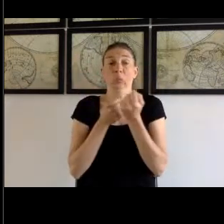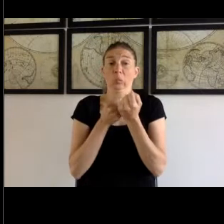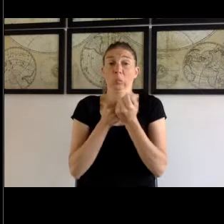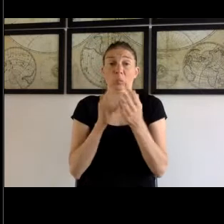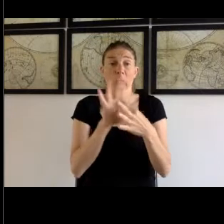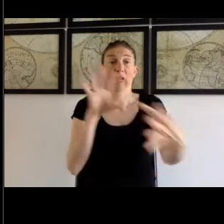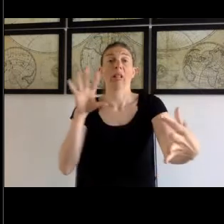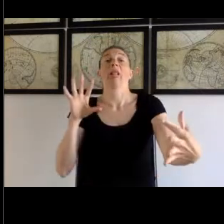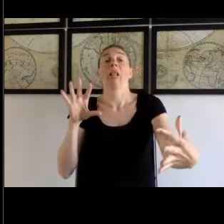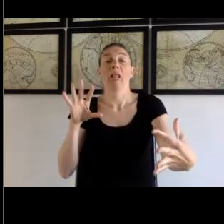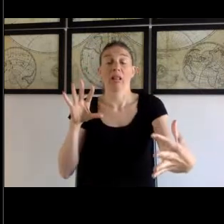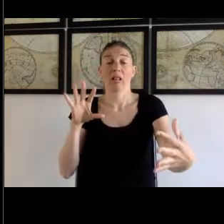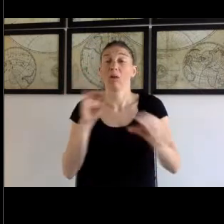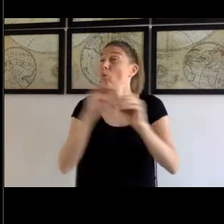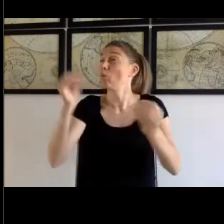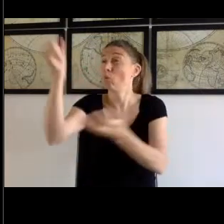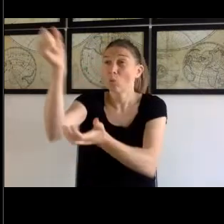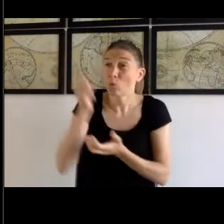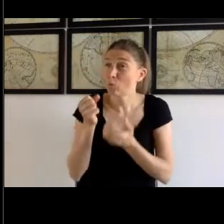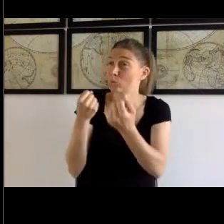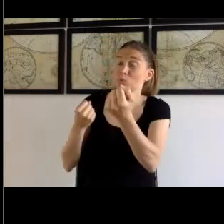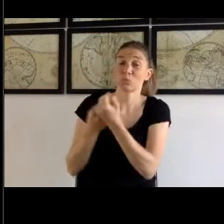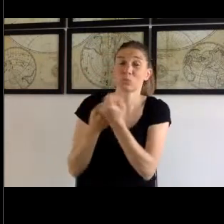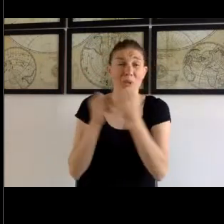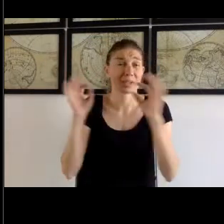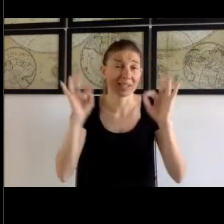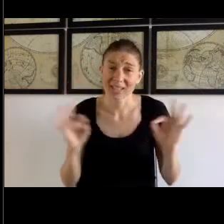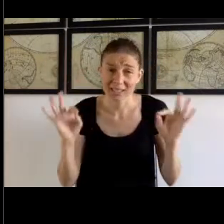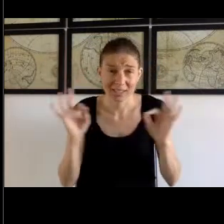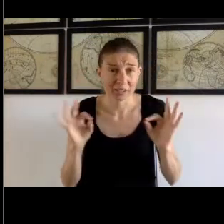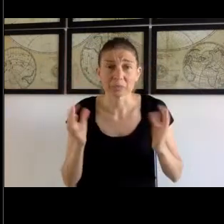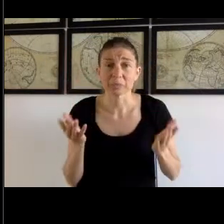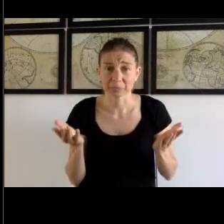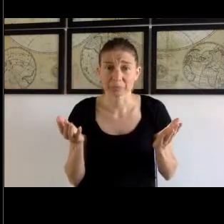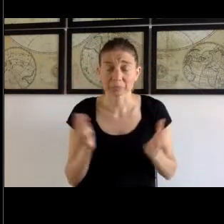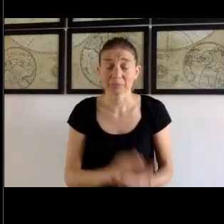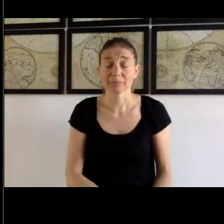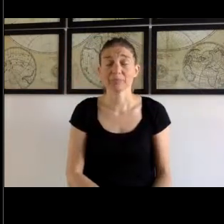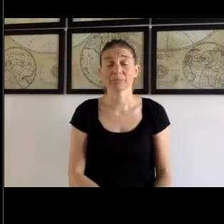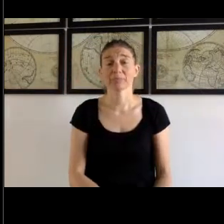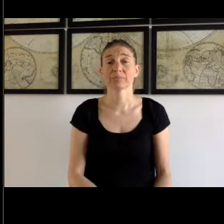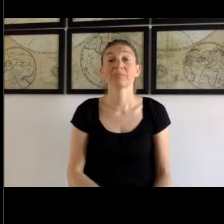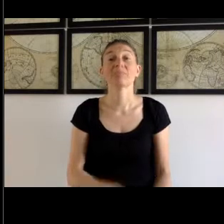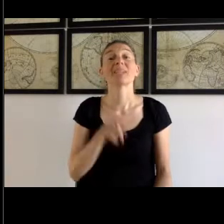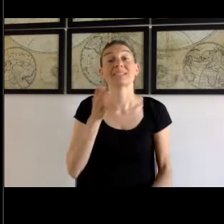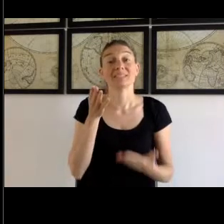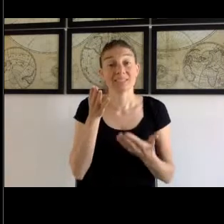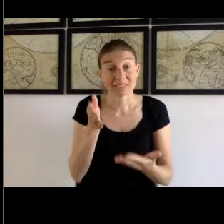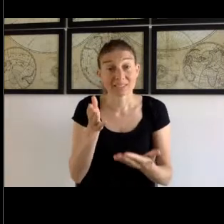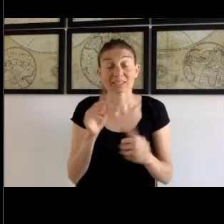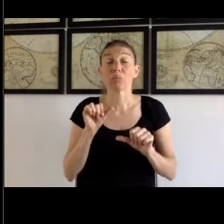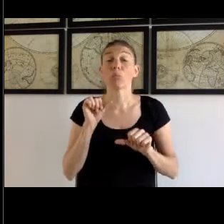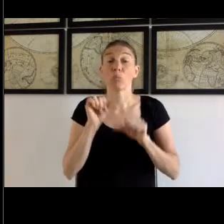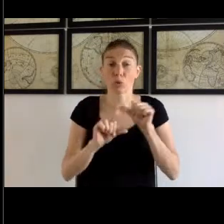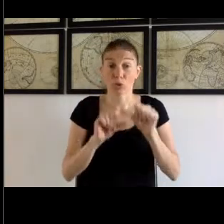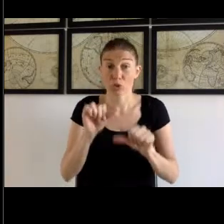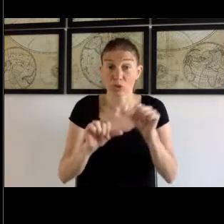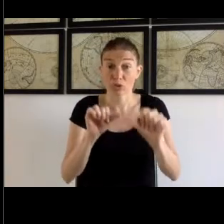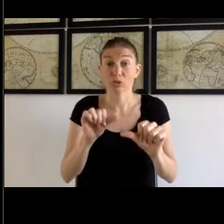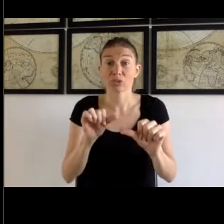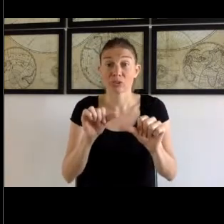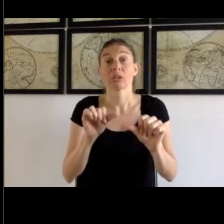or grant or support. So, and also this process, when you undertake it, when you start it, can take a